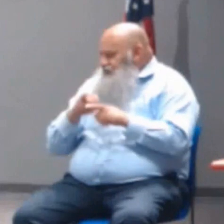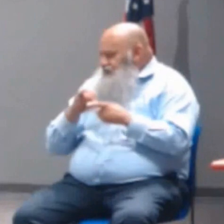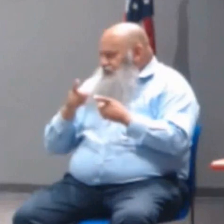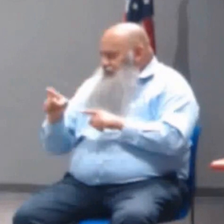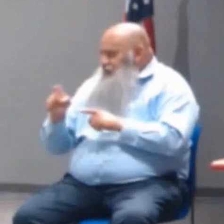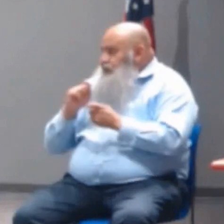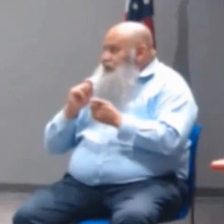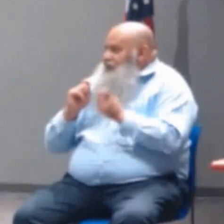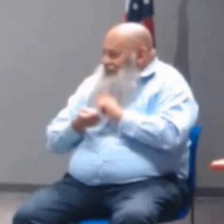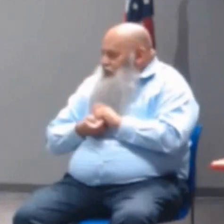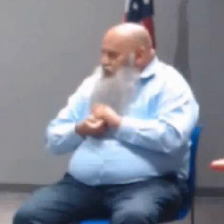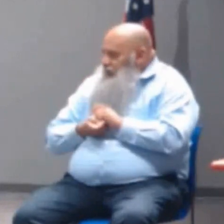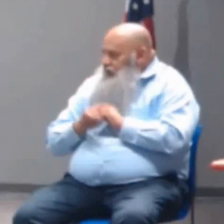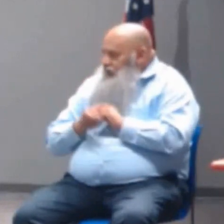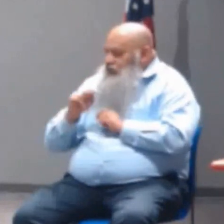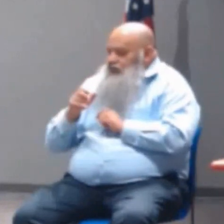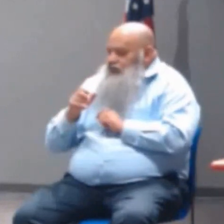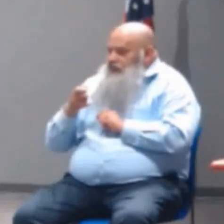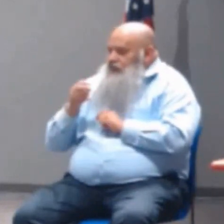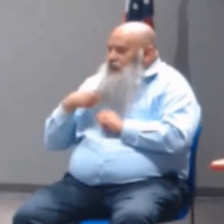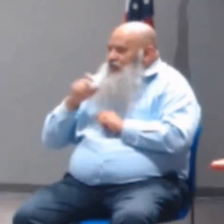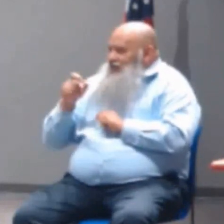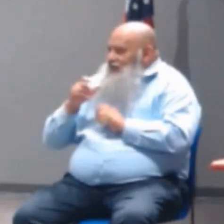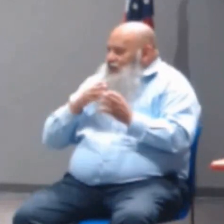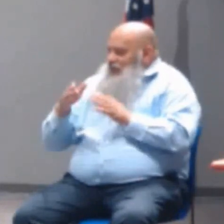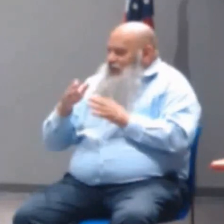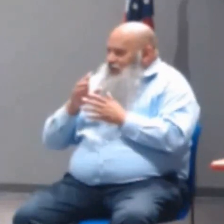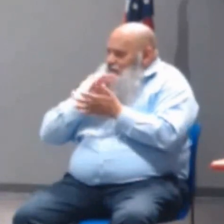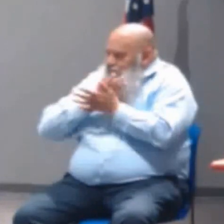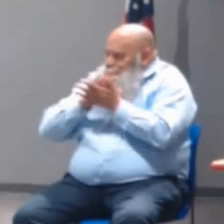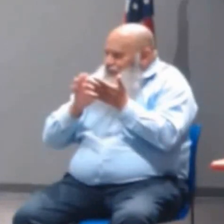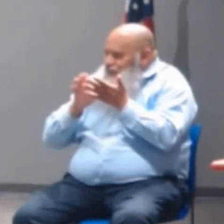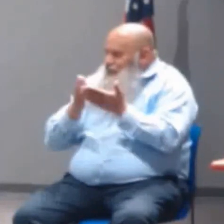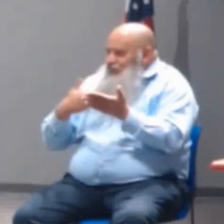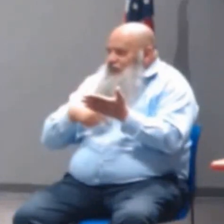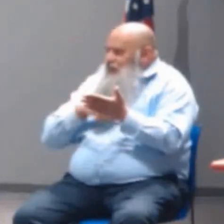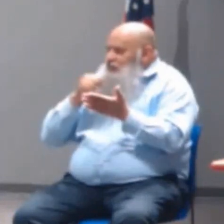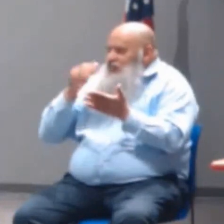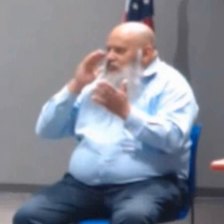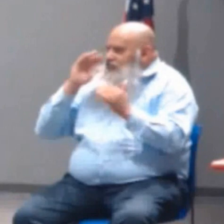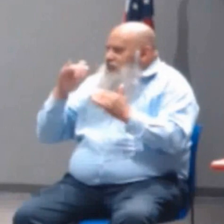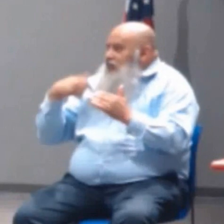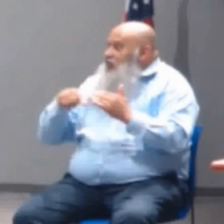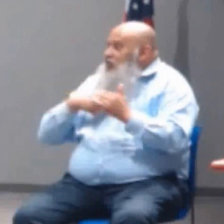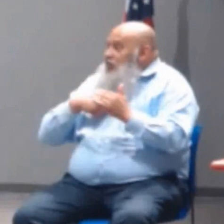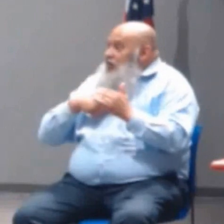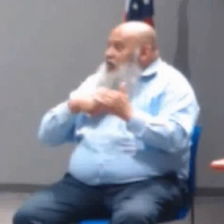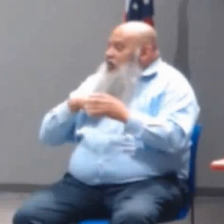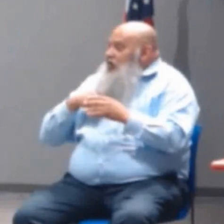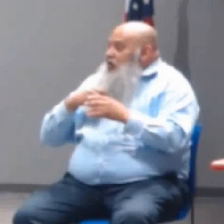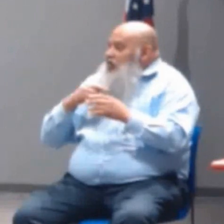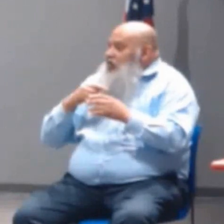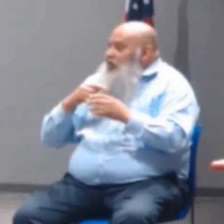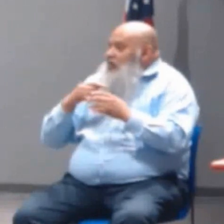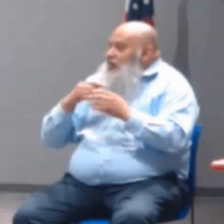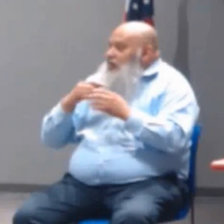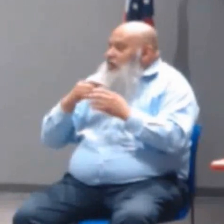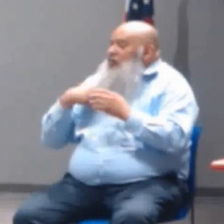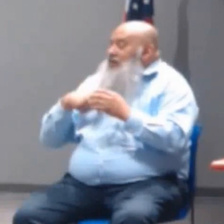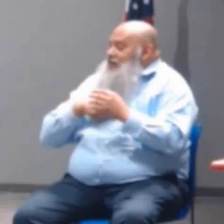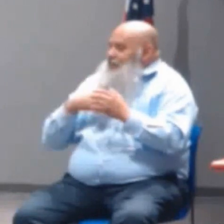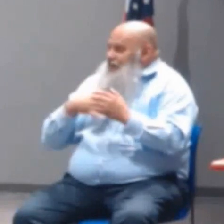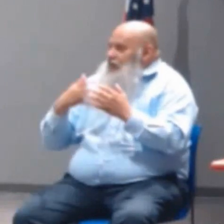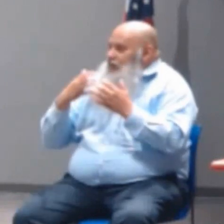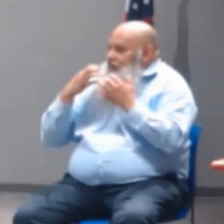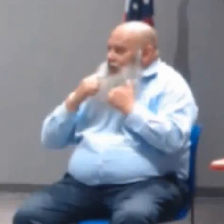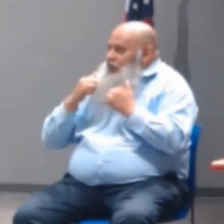have to navigate a whole range of things that we might not expect. We're almost hardwired to value risk over reward.